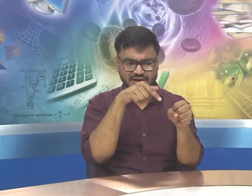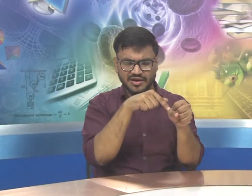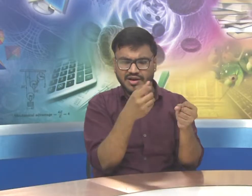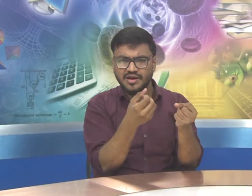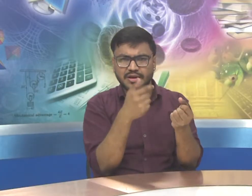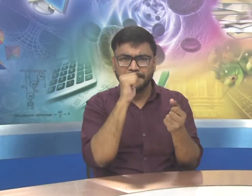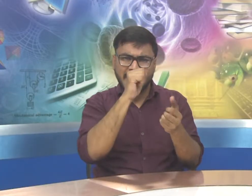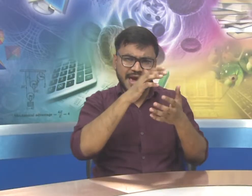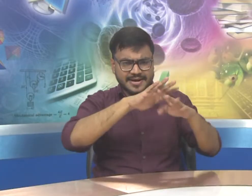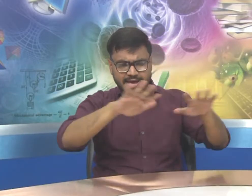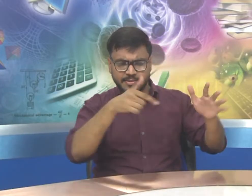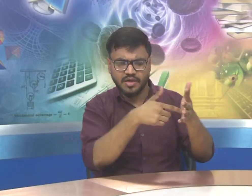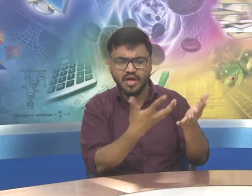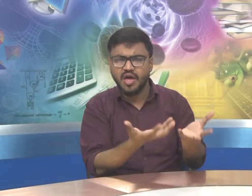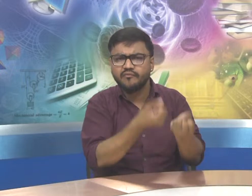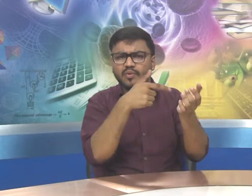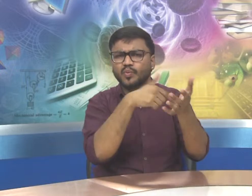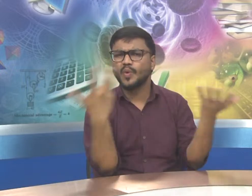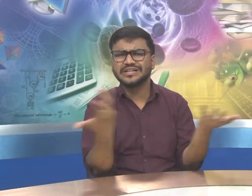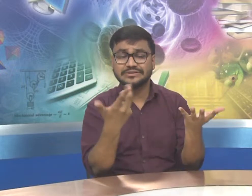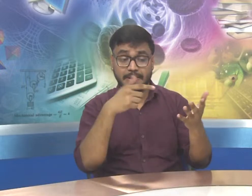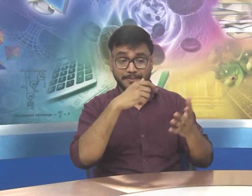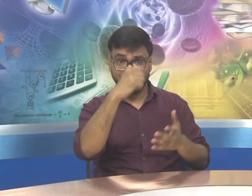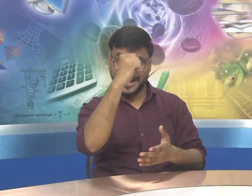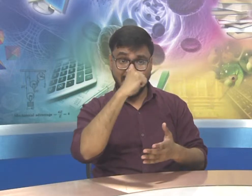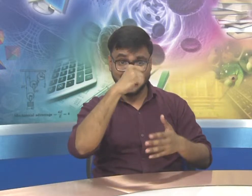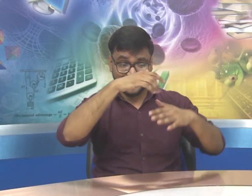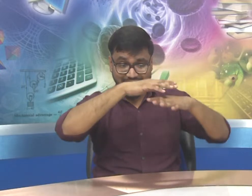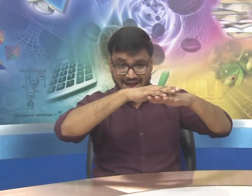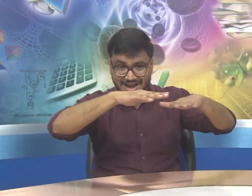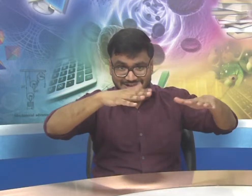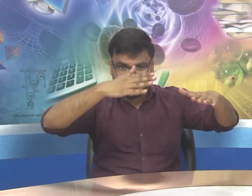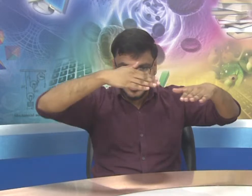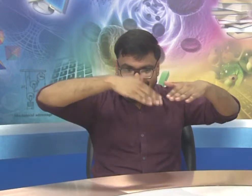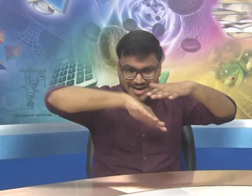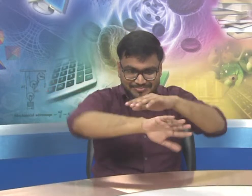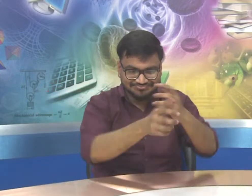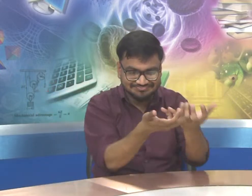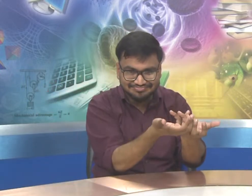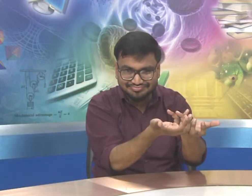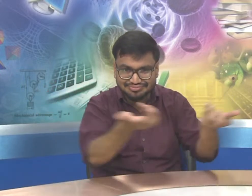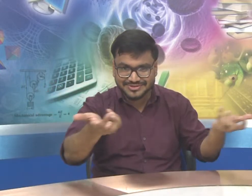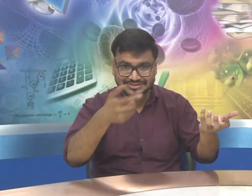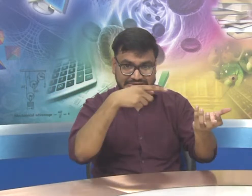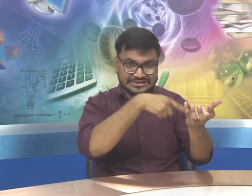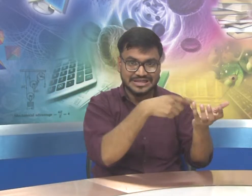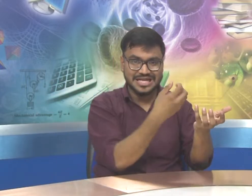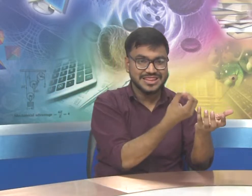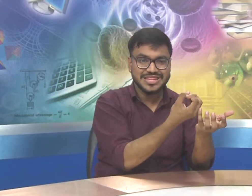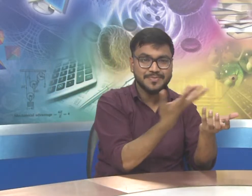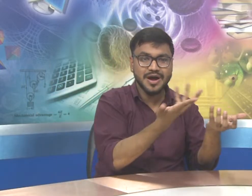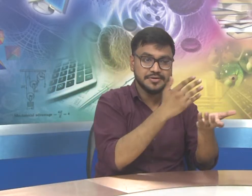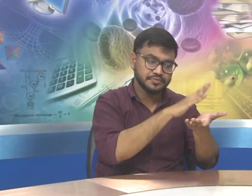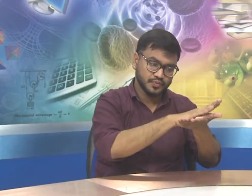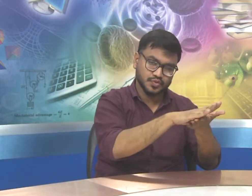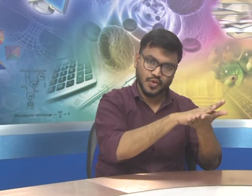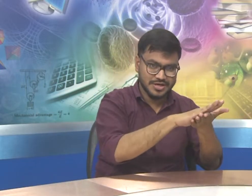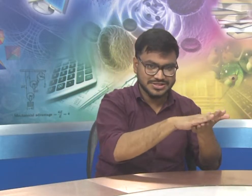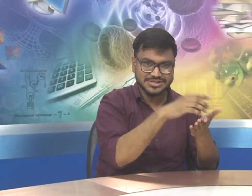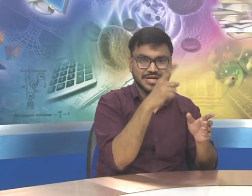For instance, when 9 gram of water is broke down, it gives 1 gram of hydrogen